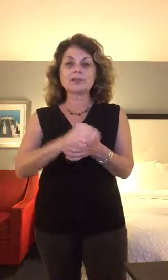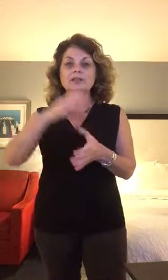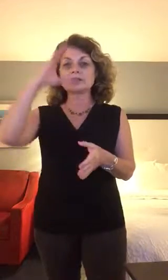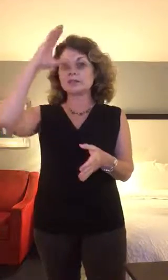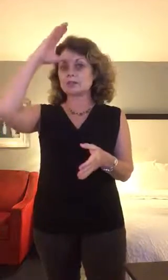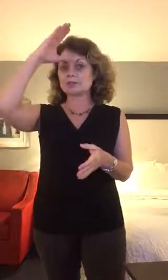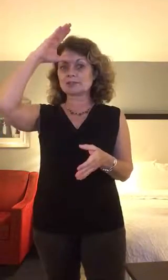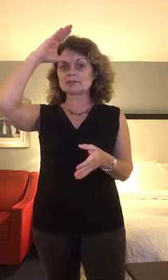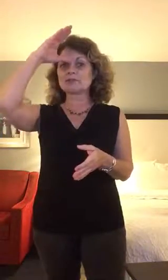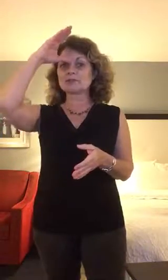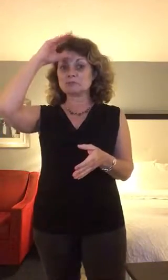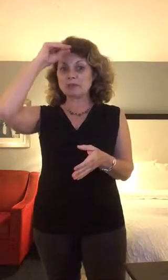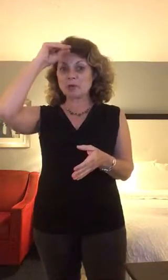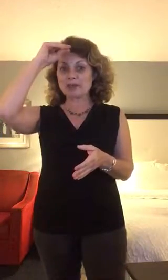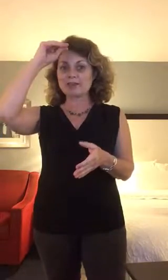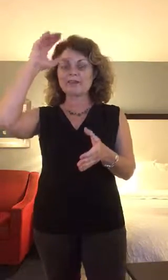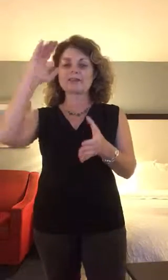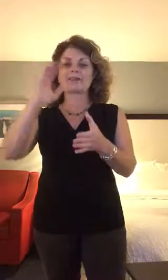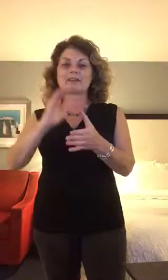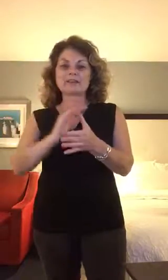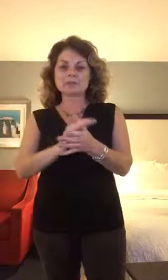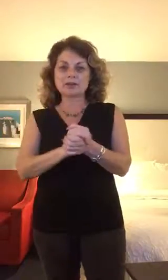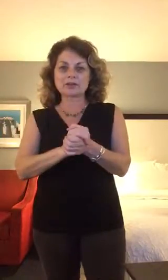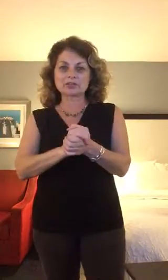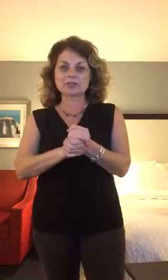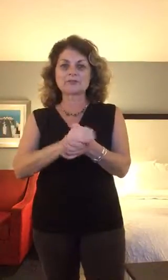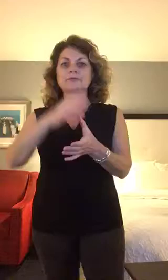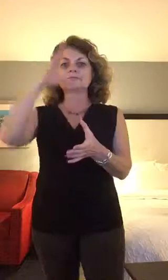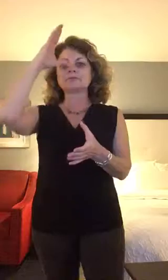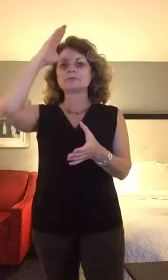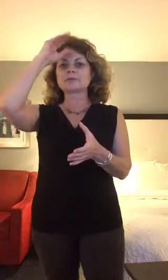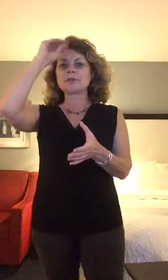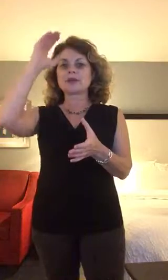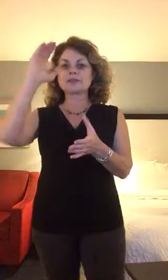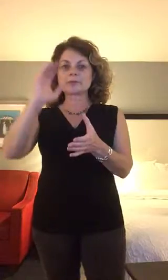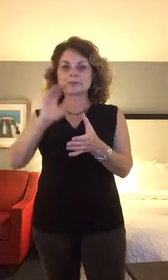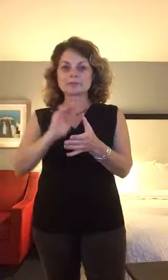Husband is boy and marriage. Husband.